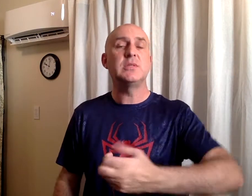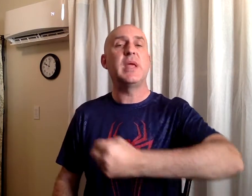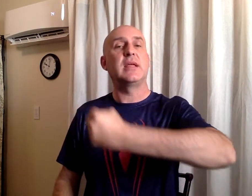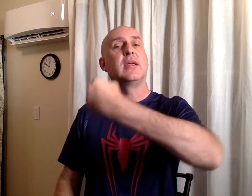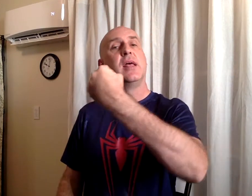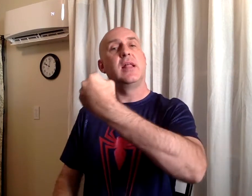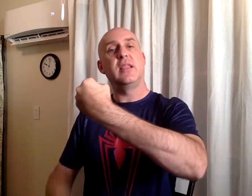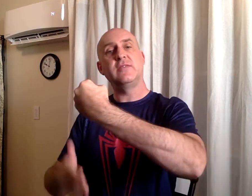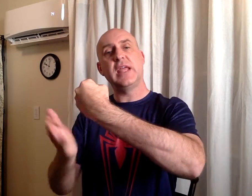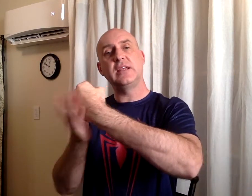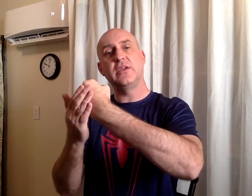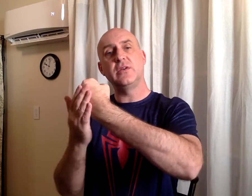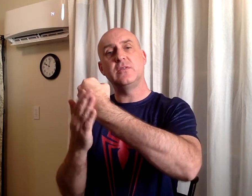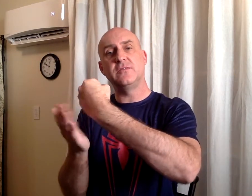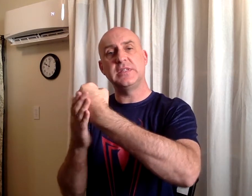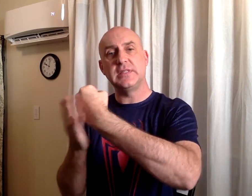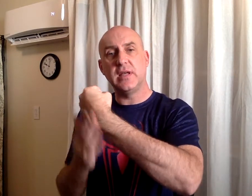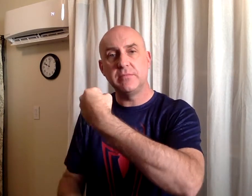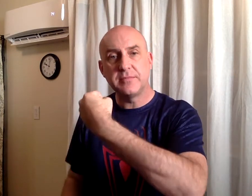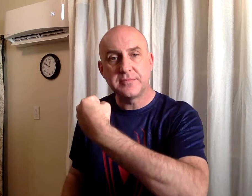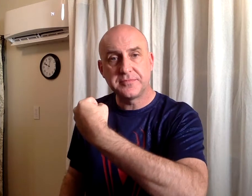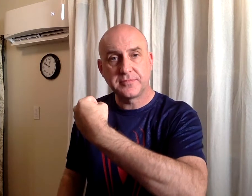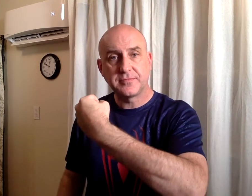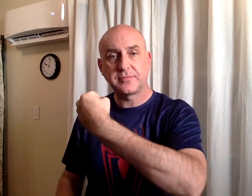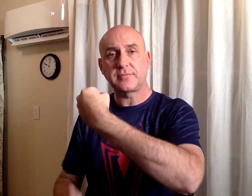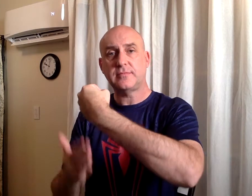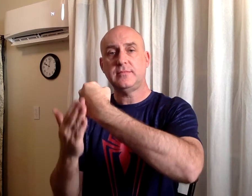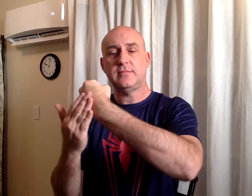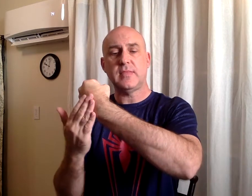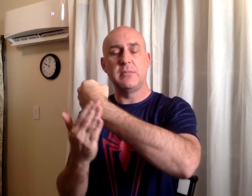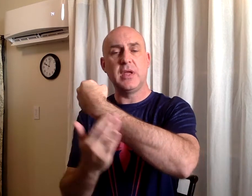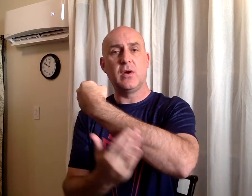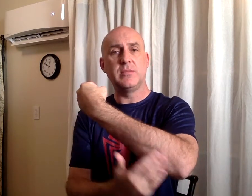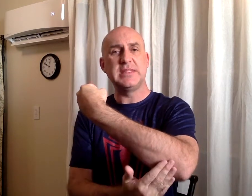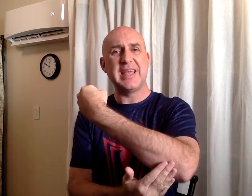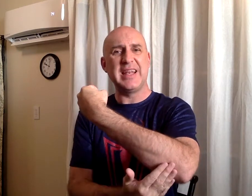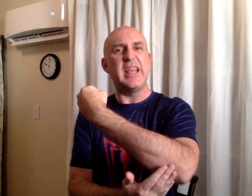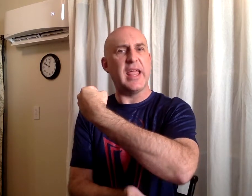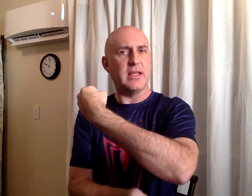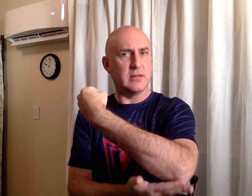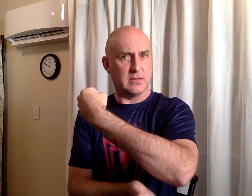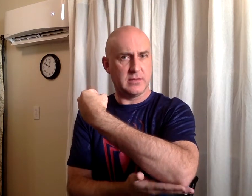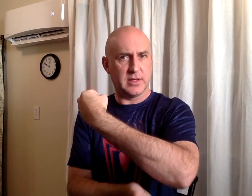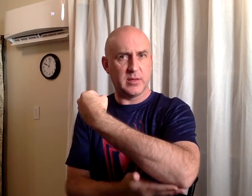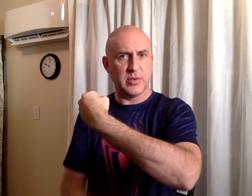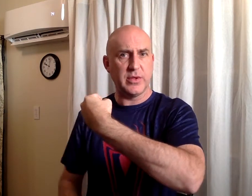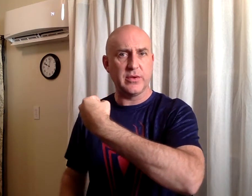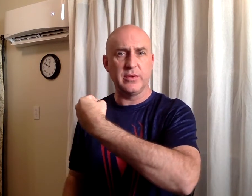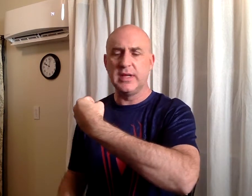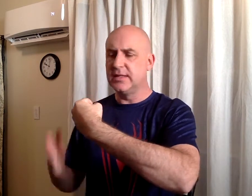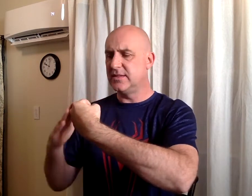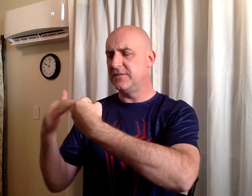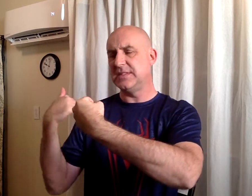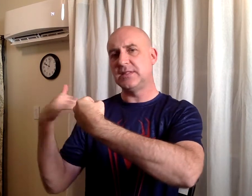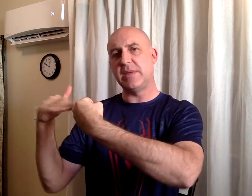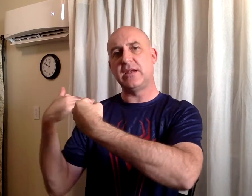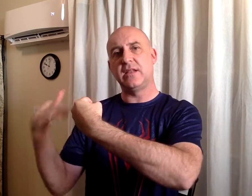Spank. Left hand here, fist up. My arm is at an angle, the elbow here, so the fist is about a level